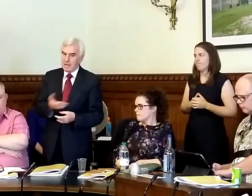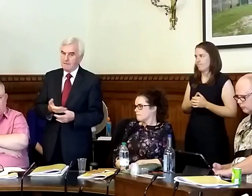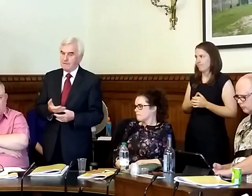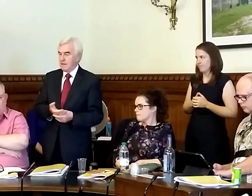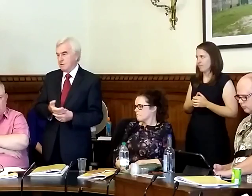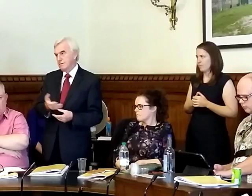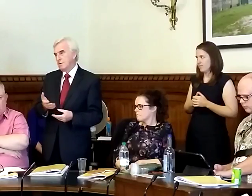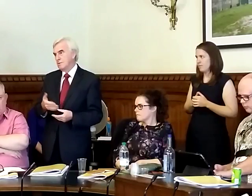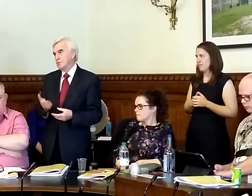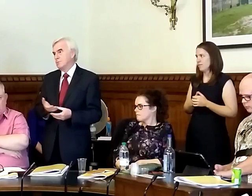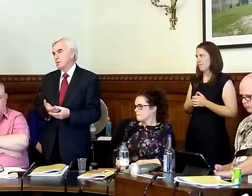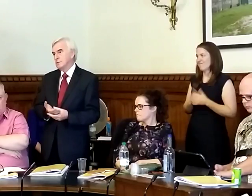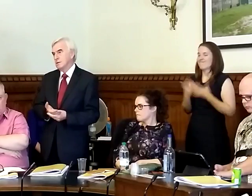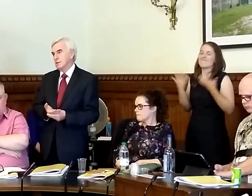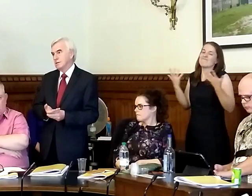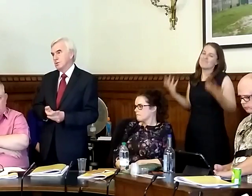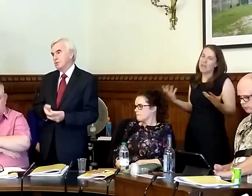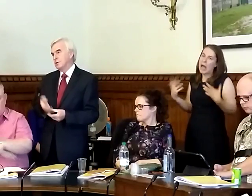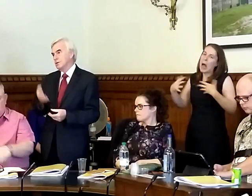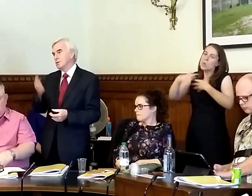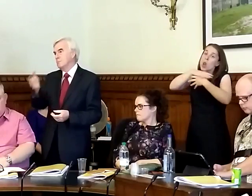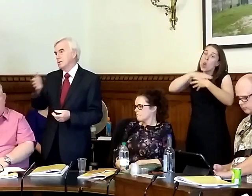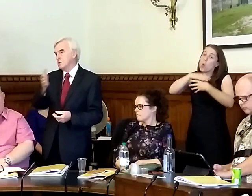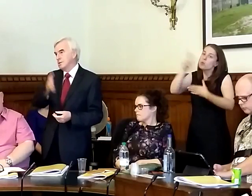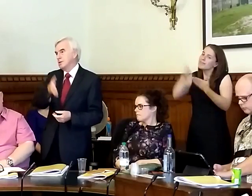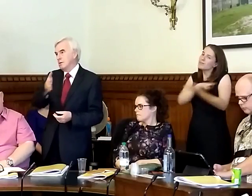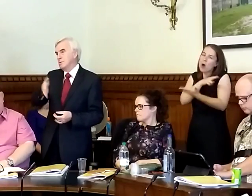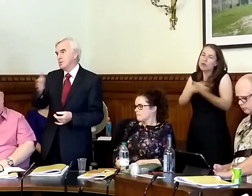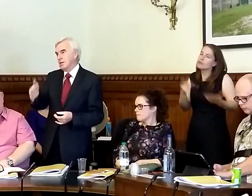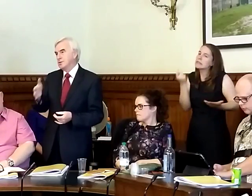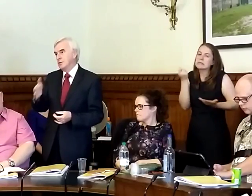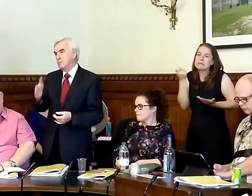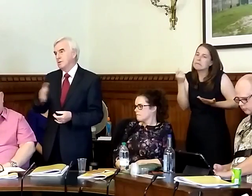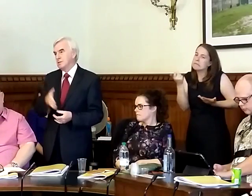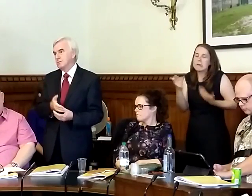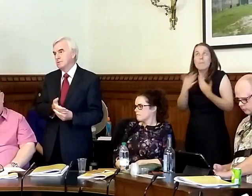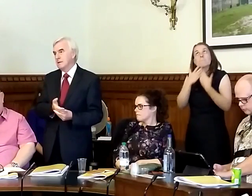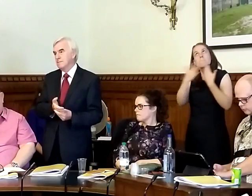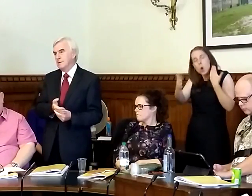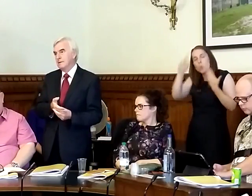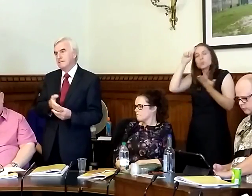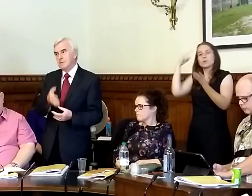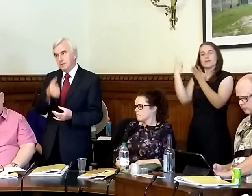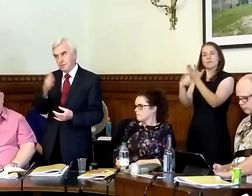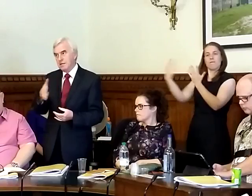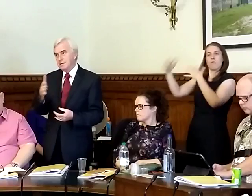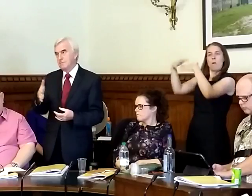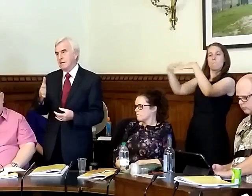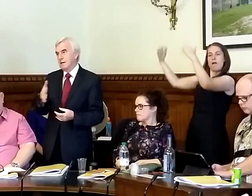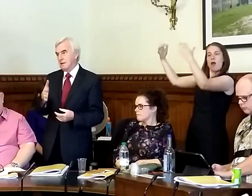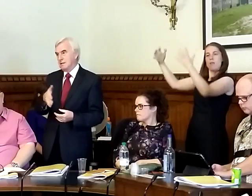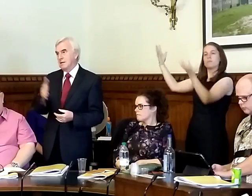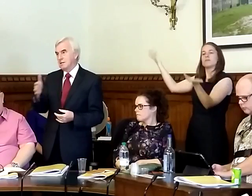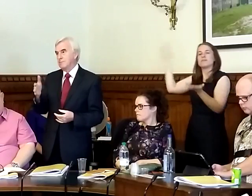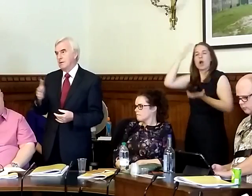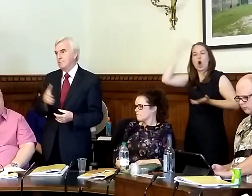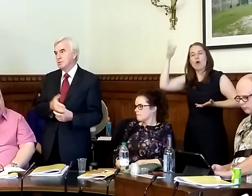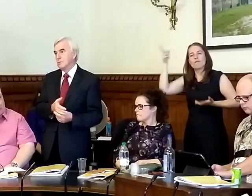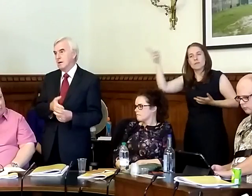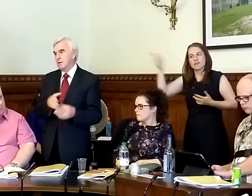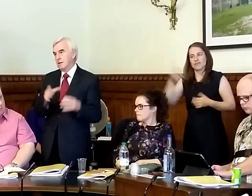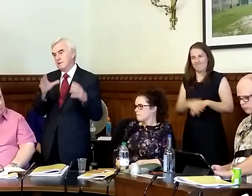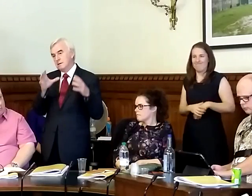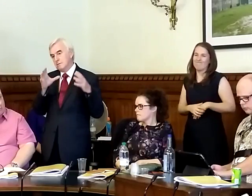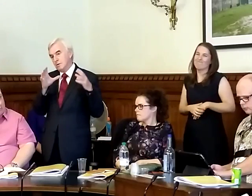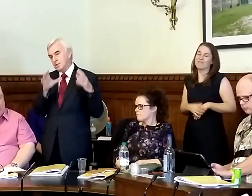no longer have areas of local democracy in this country because so much is determined centrally by central government. And we need to make that clear to